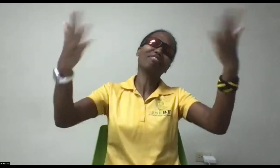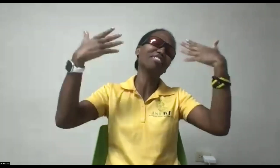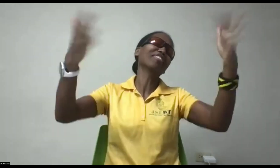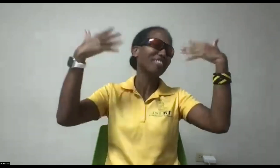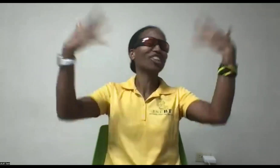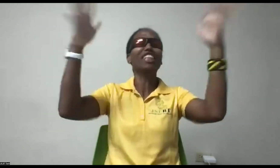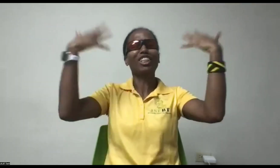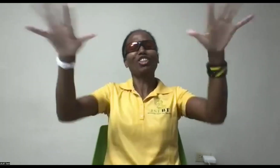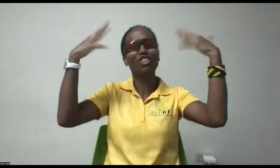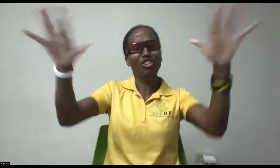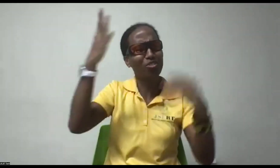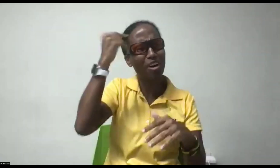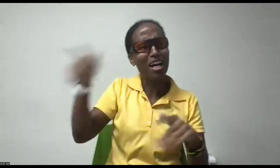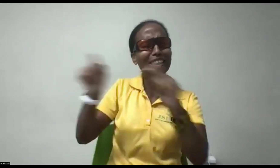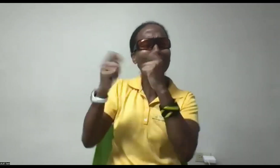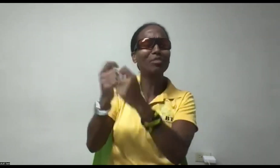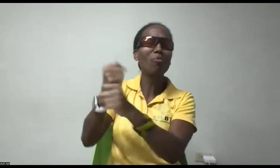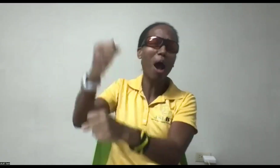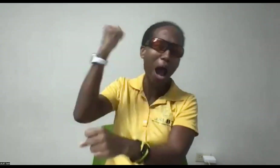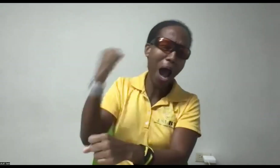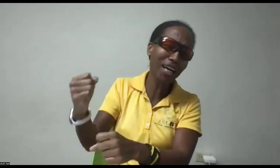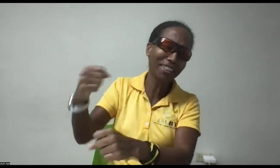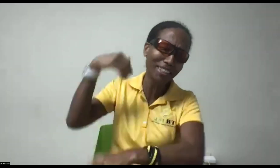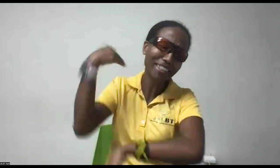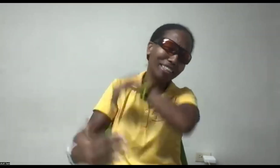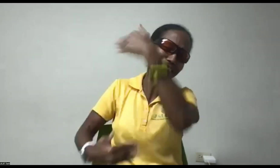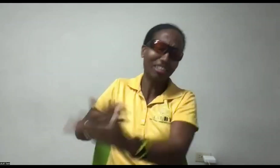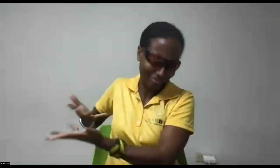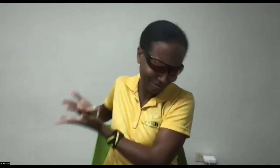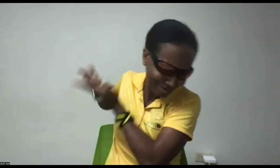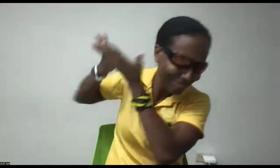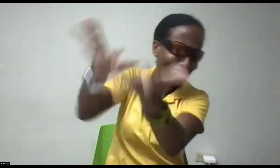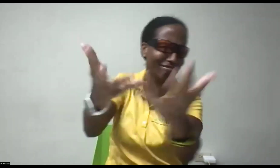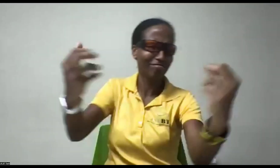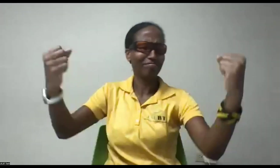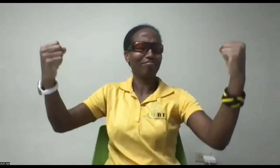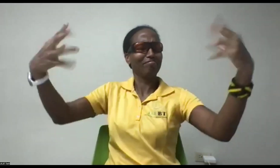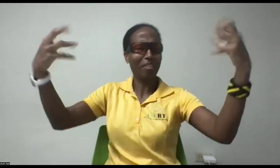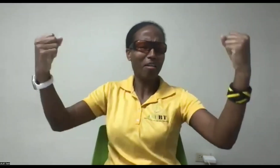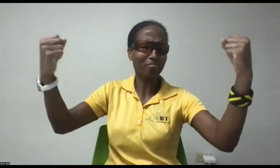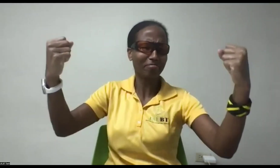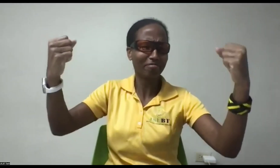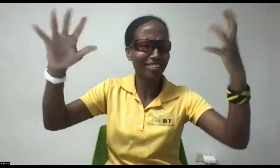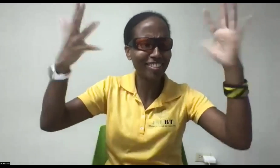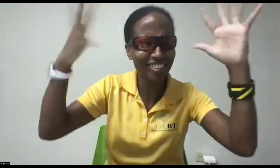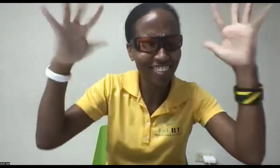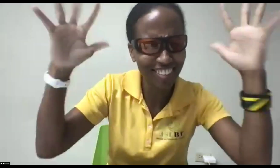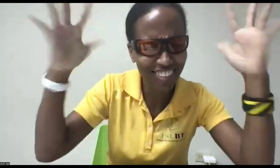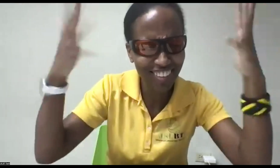That was really nice. Come, applaud, applaud. Because the team worked really hard and they produced this really